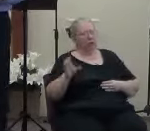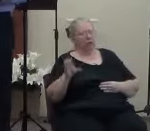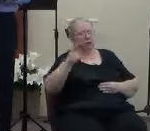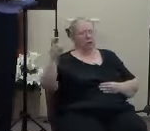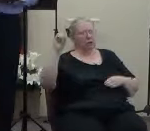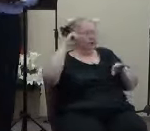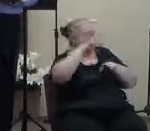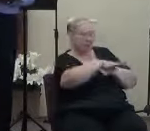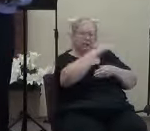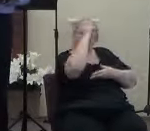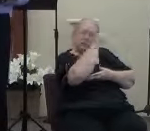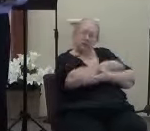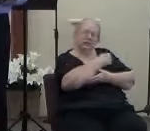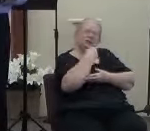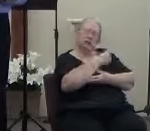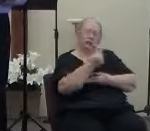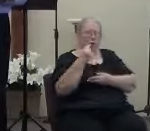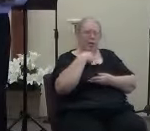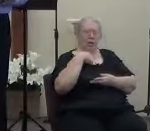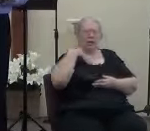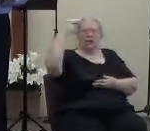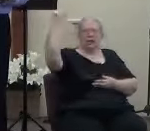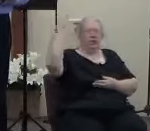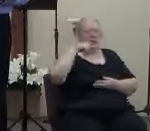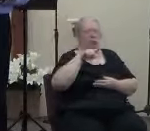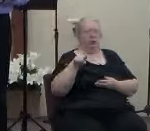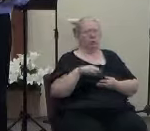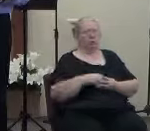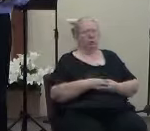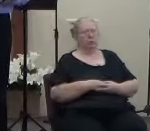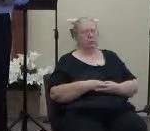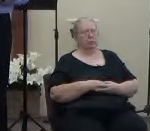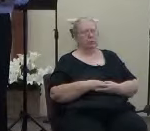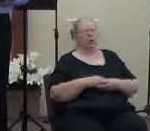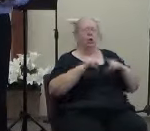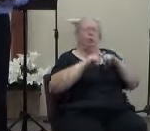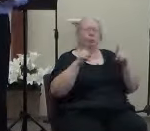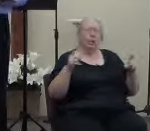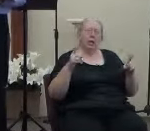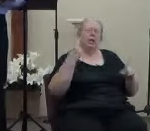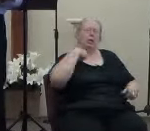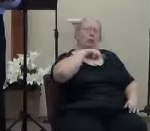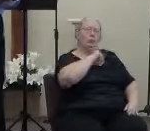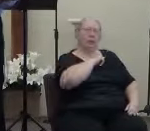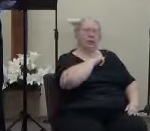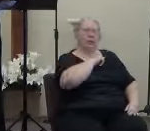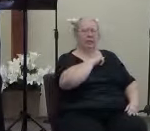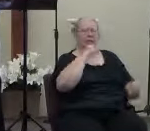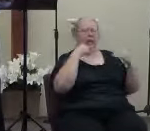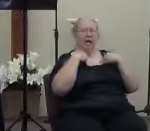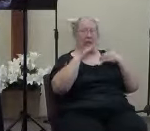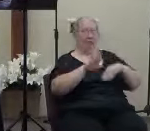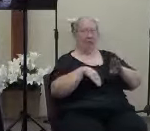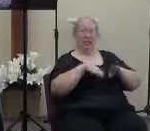never leave nor forsake you. I'm not leaving you. But you and I have got the little feet He gave us to just